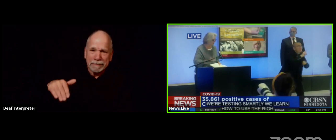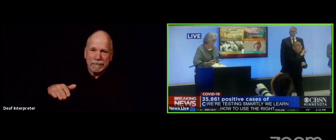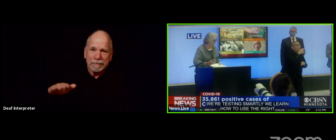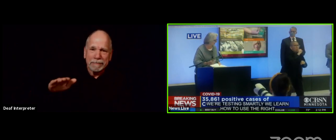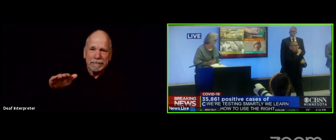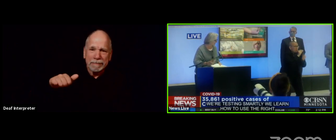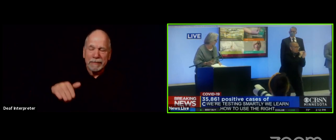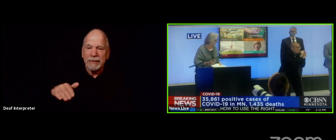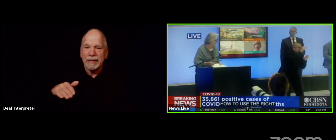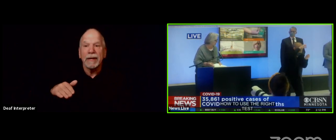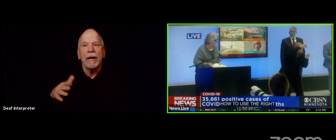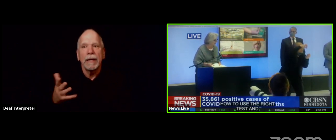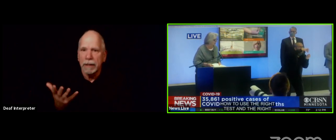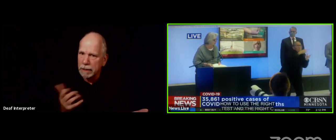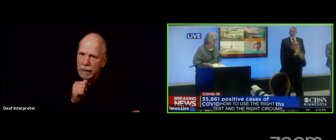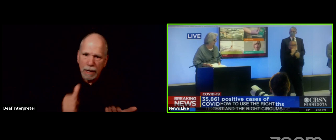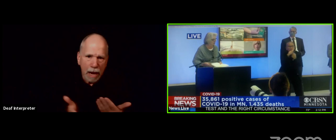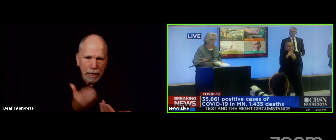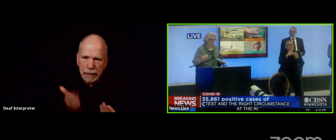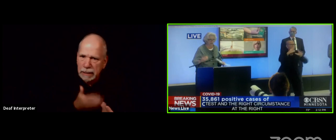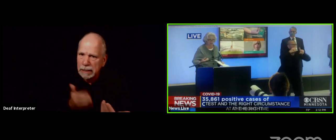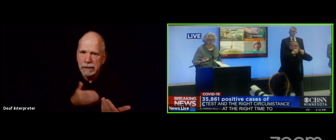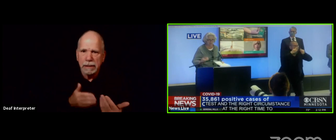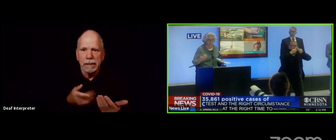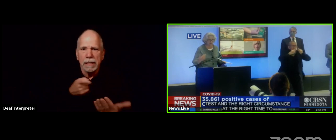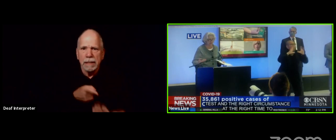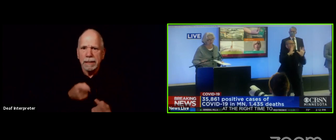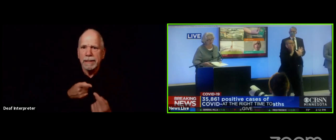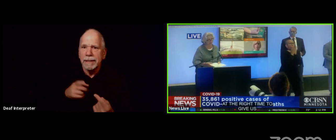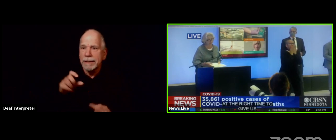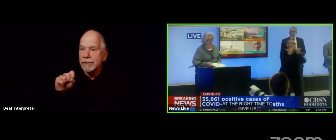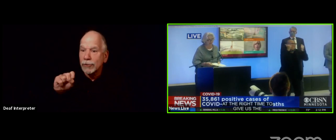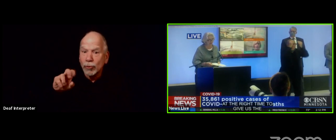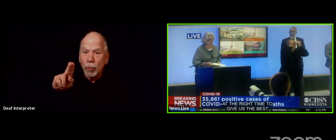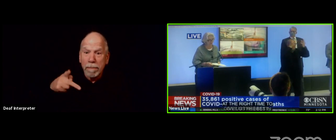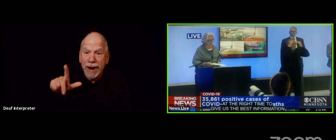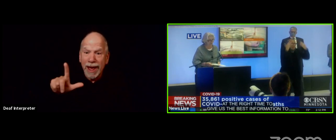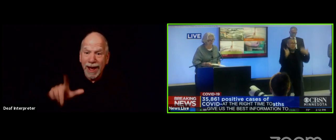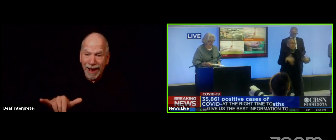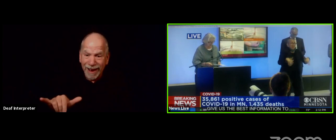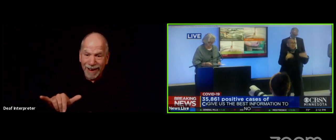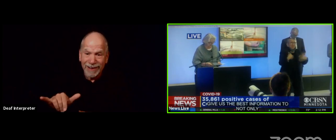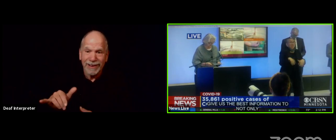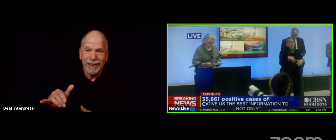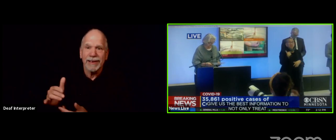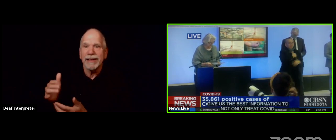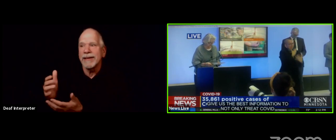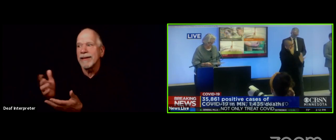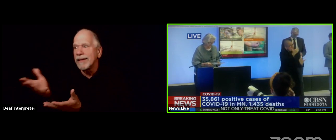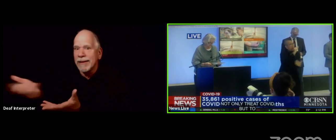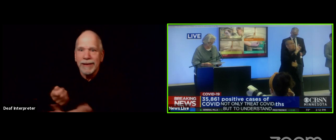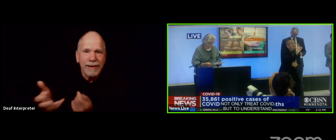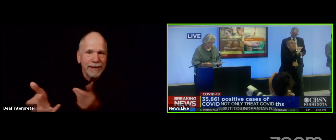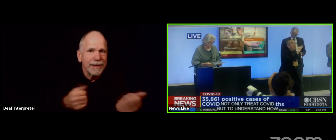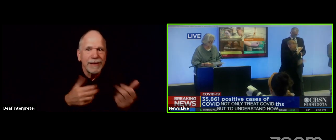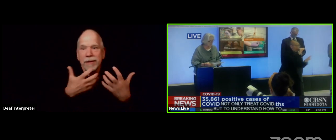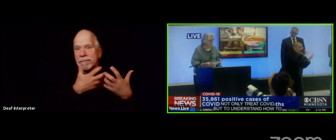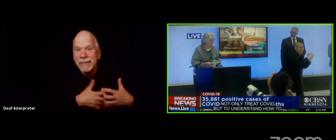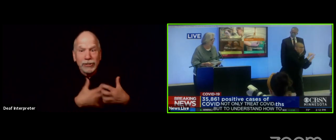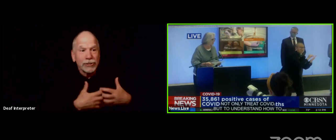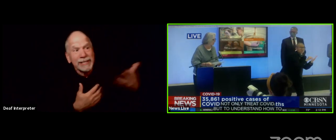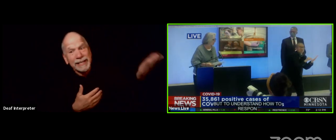the best information to not only treat COVID, but to understand how to respond to prevent community spread.